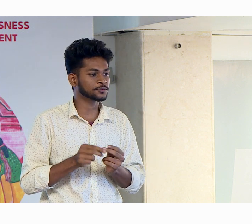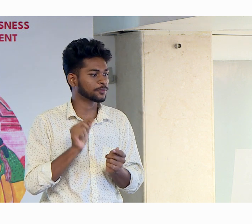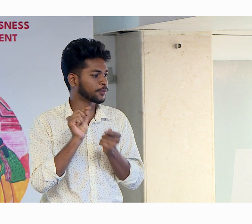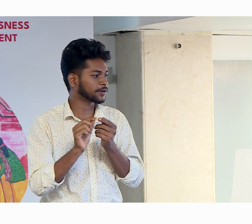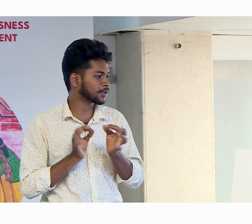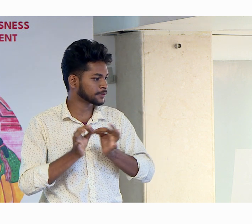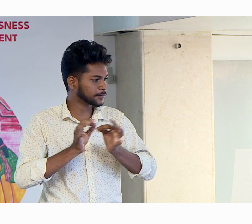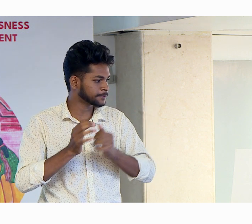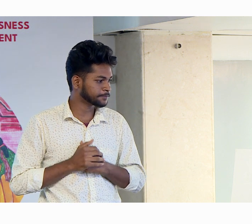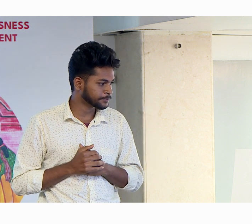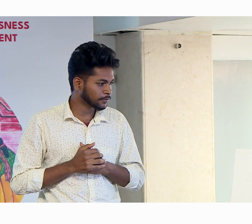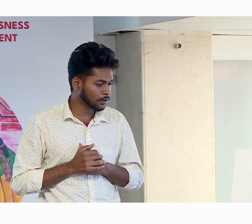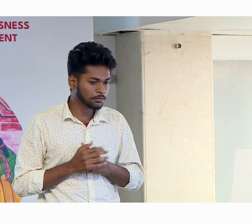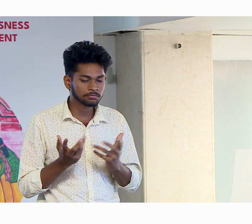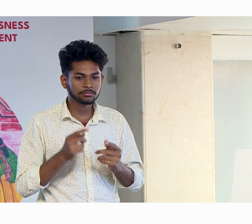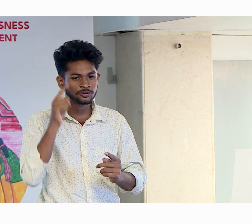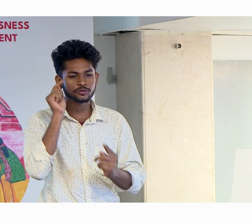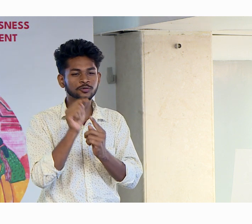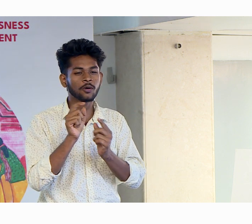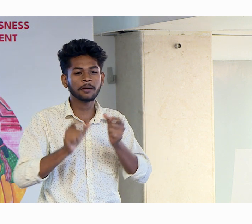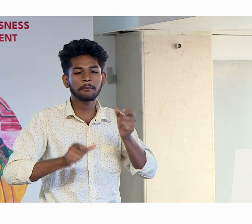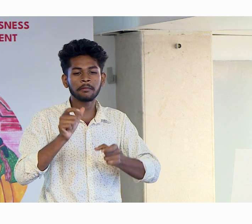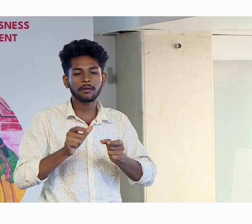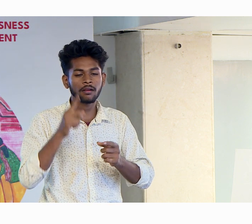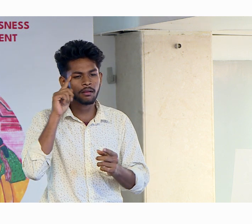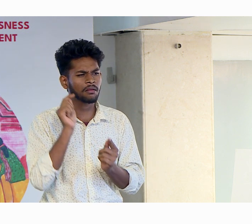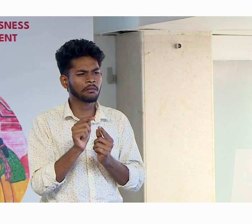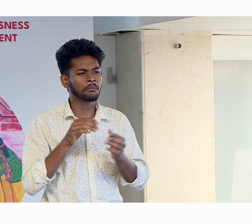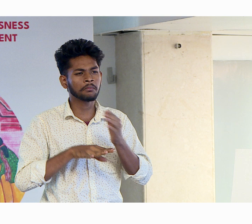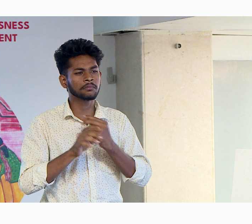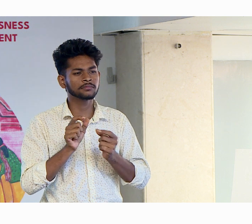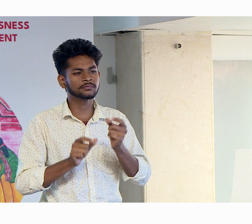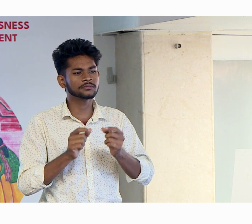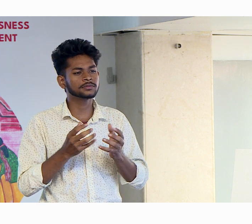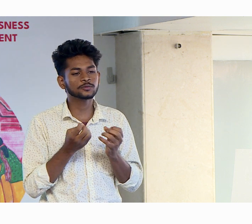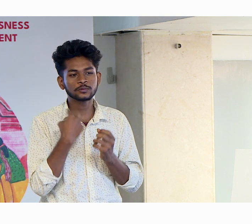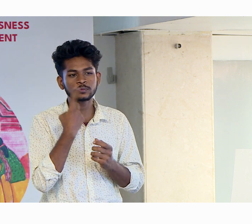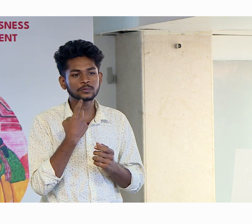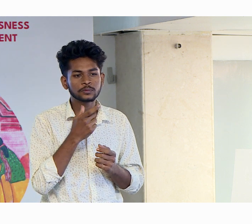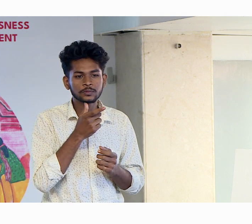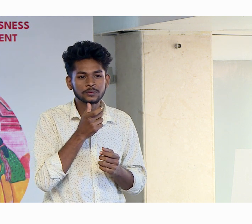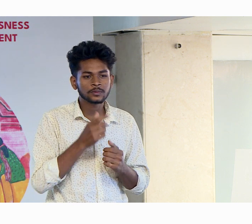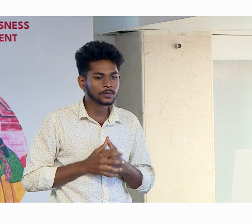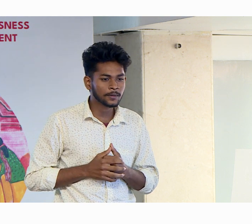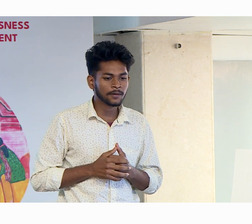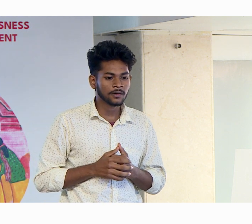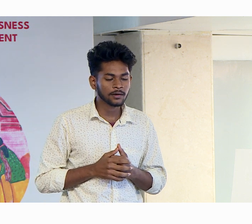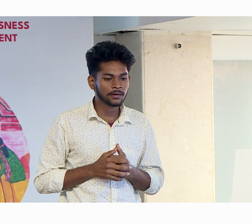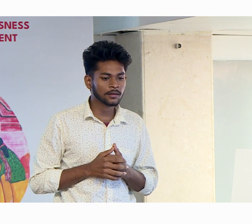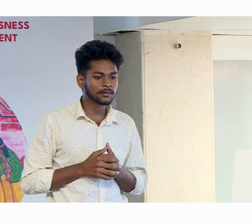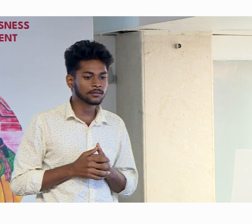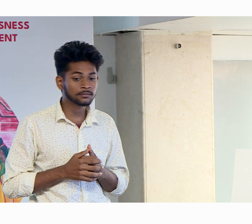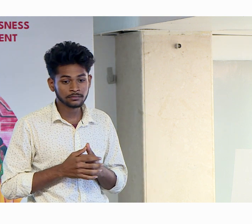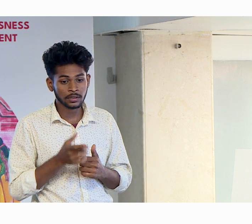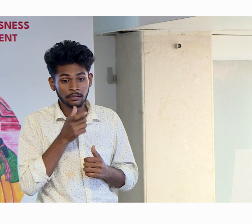break. We've talked about the target people in that four-circle model having very different things that they do with